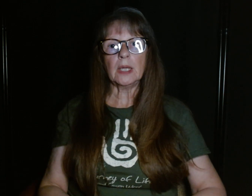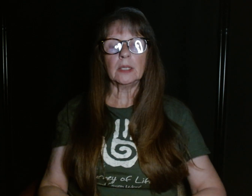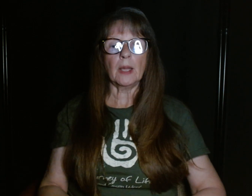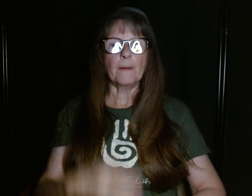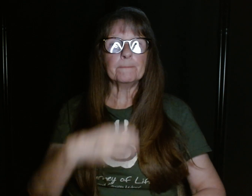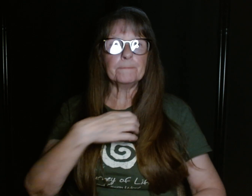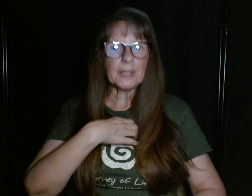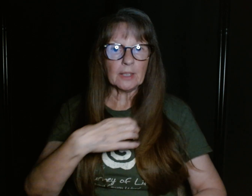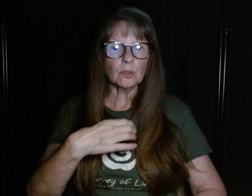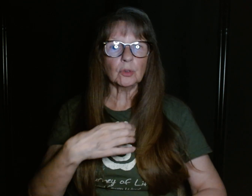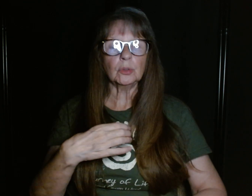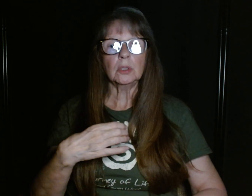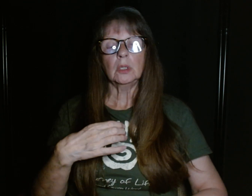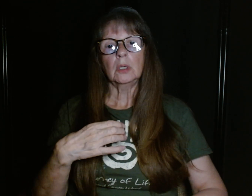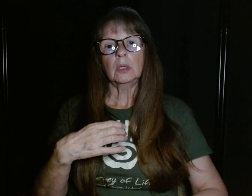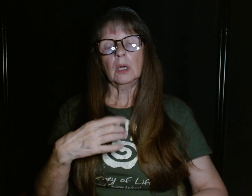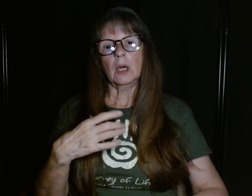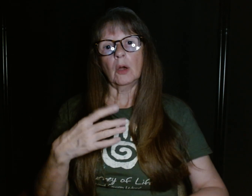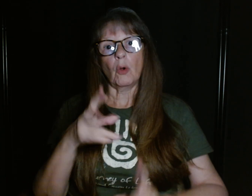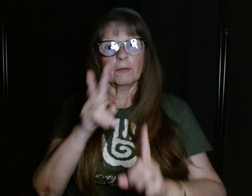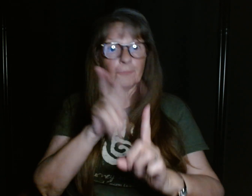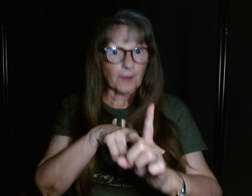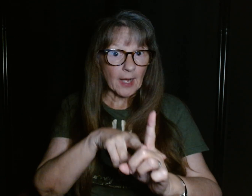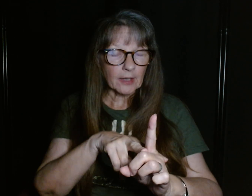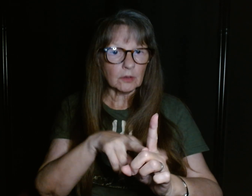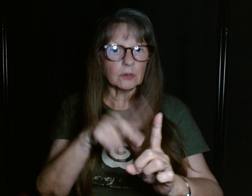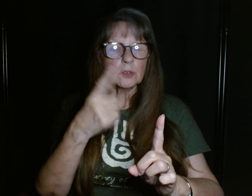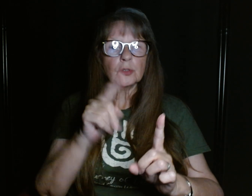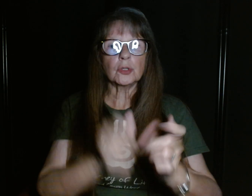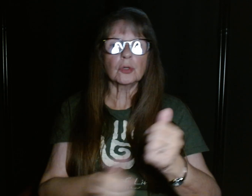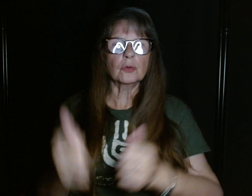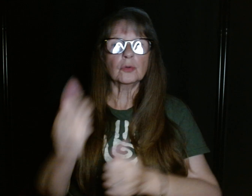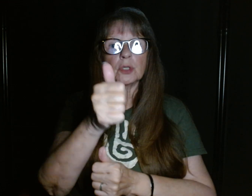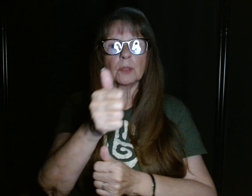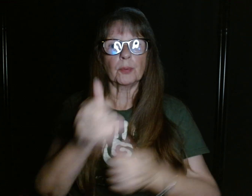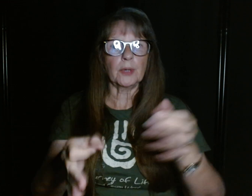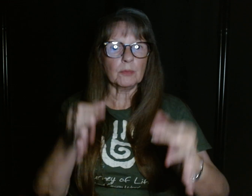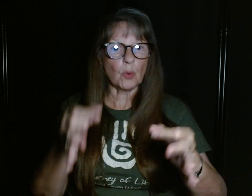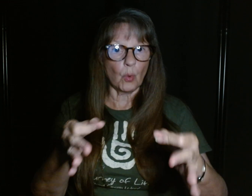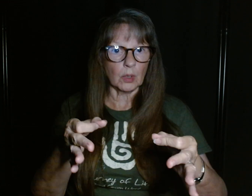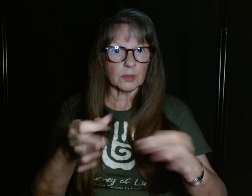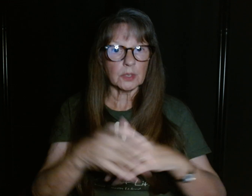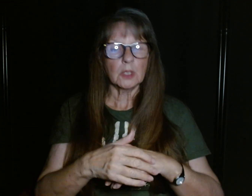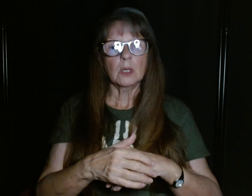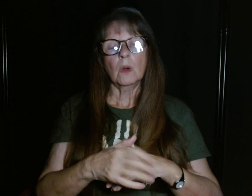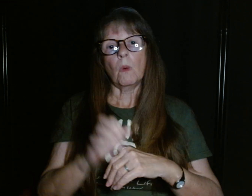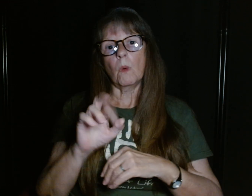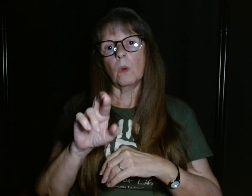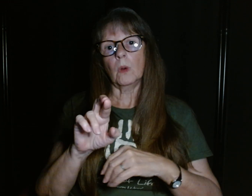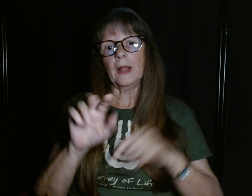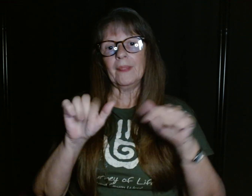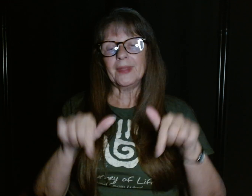can appeal or file to the Supreme Court, or in